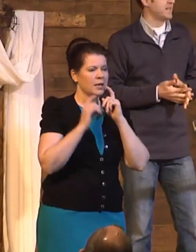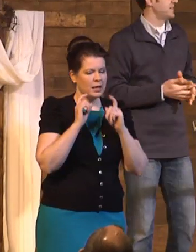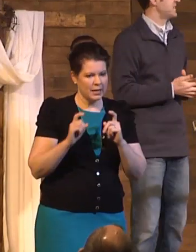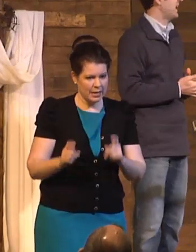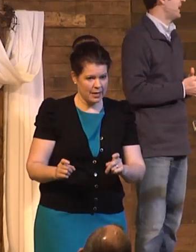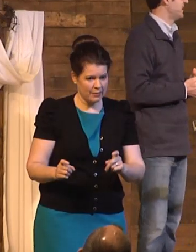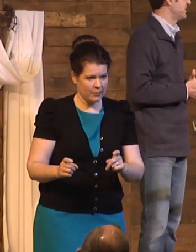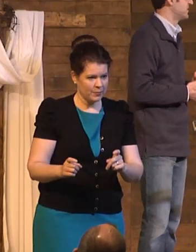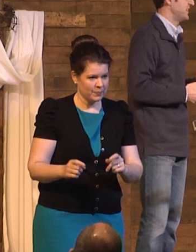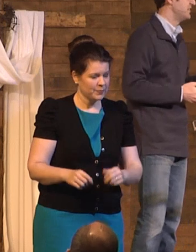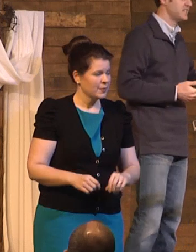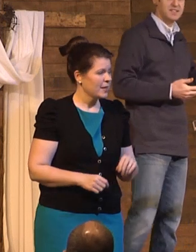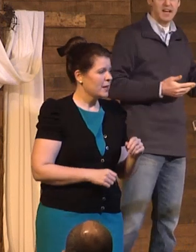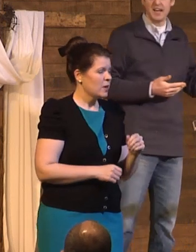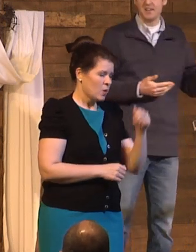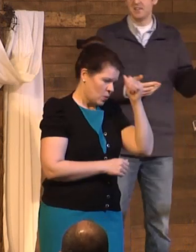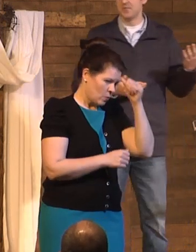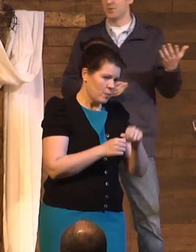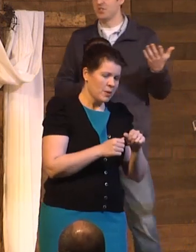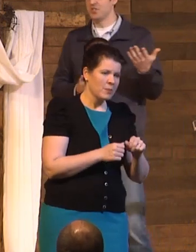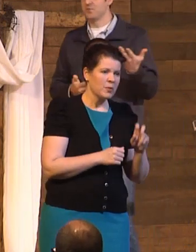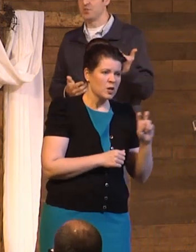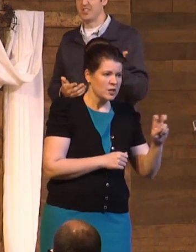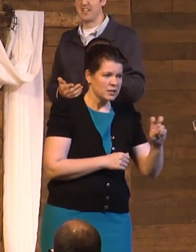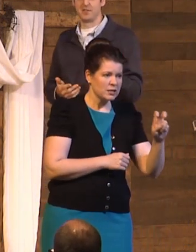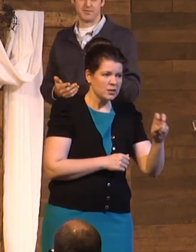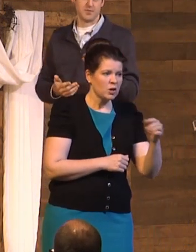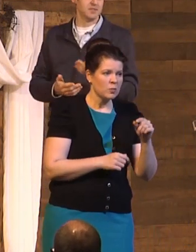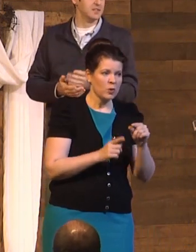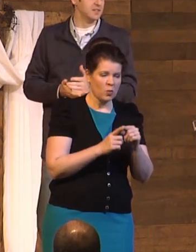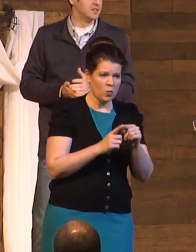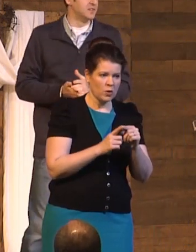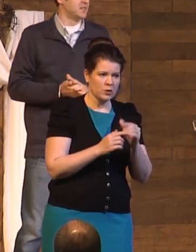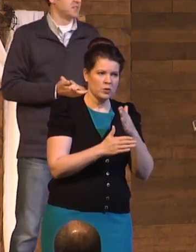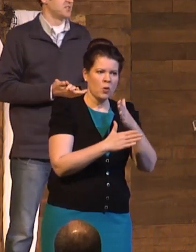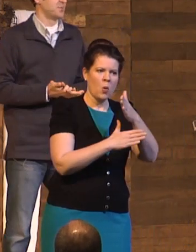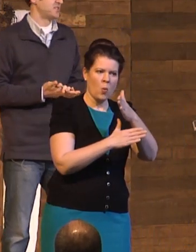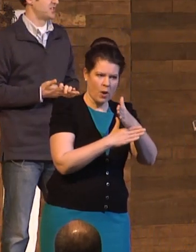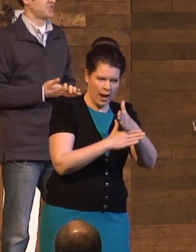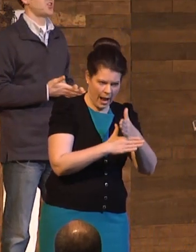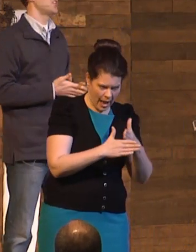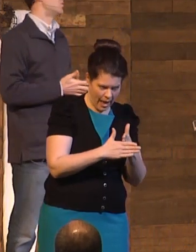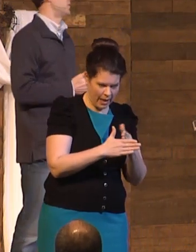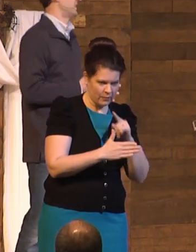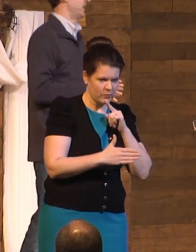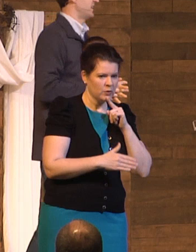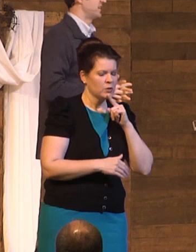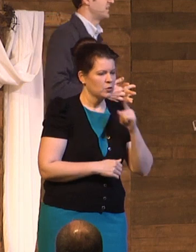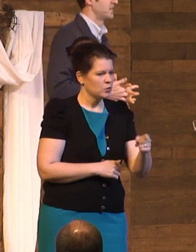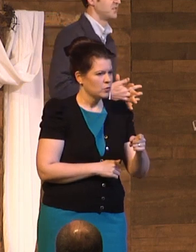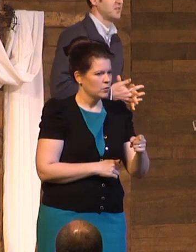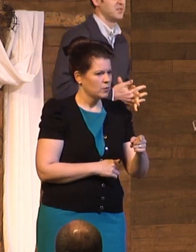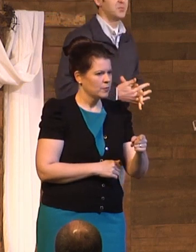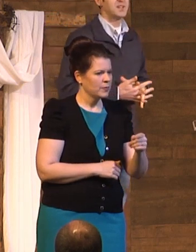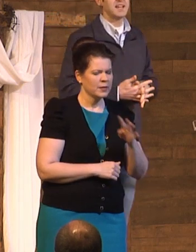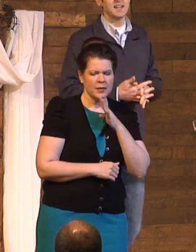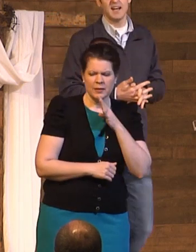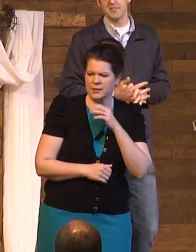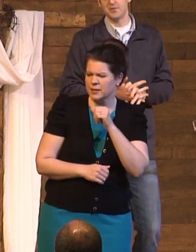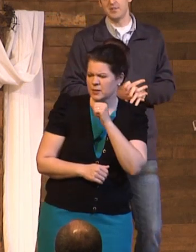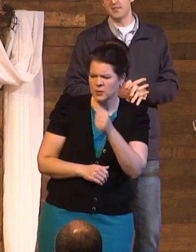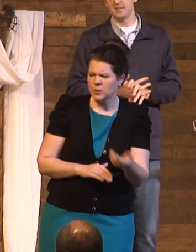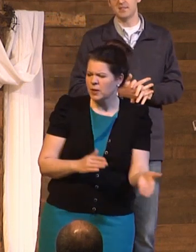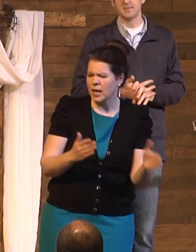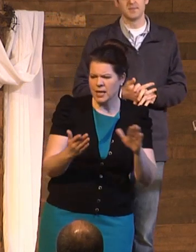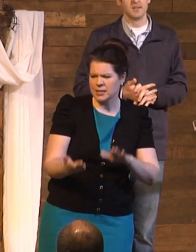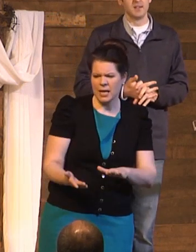We didn't die. Eve didn't die when she ate the fruit. Serpent said, surely you won't die. You'll be like God